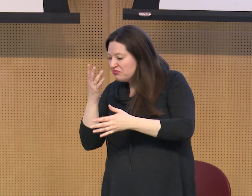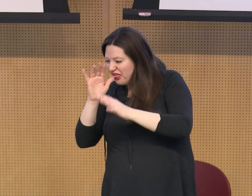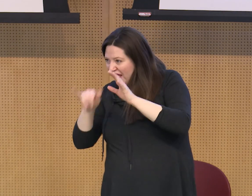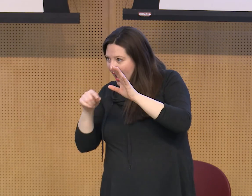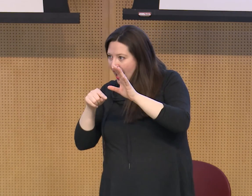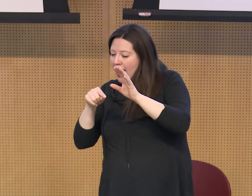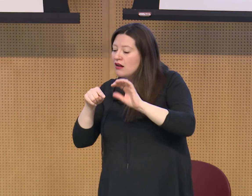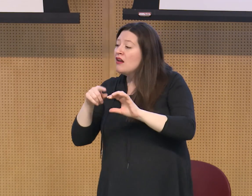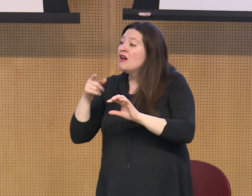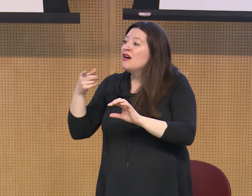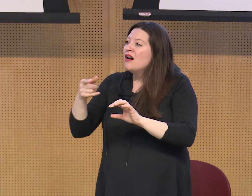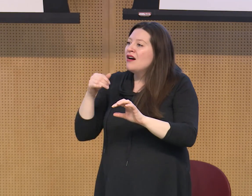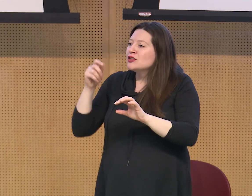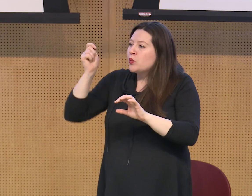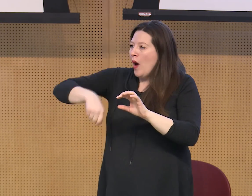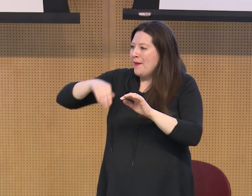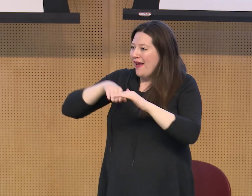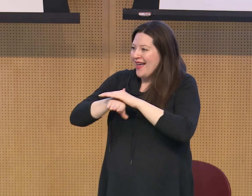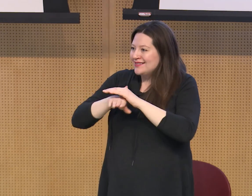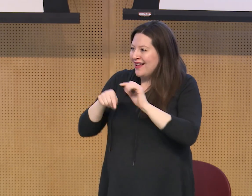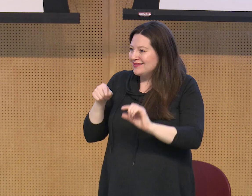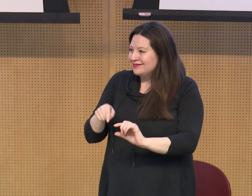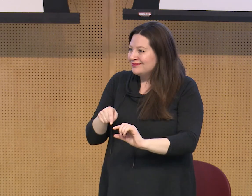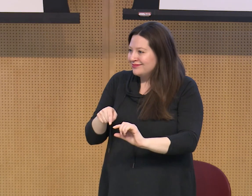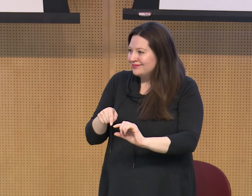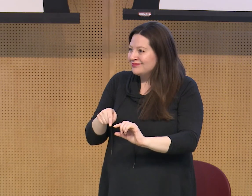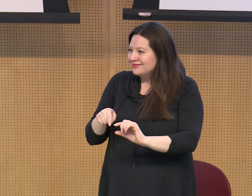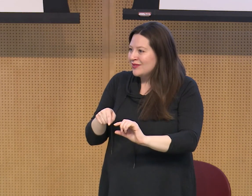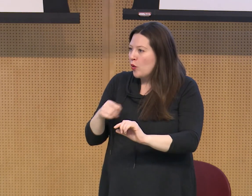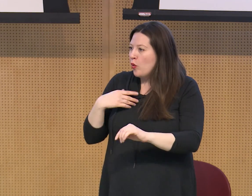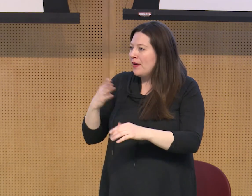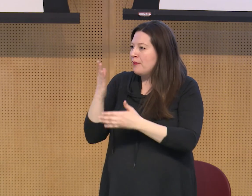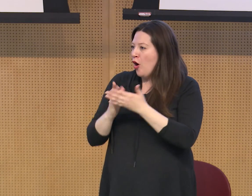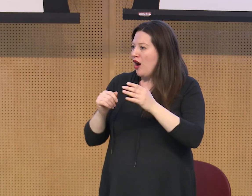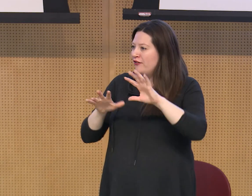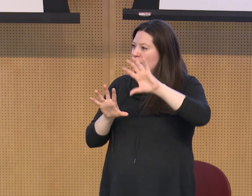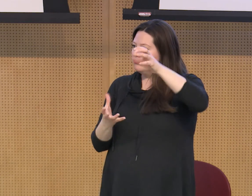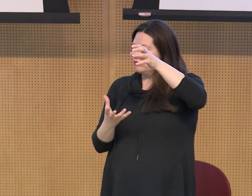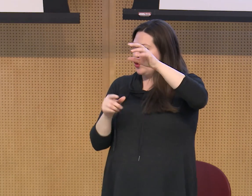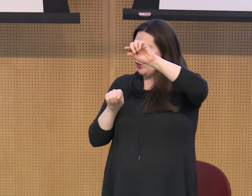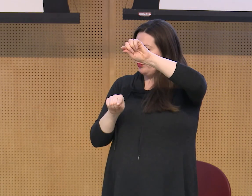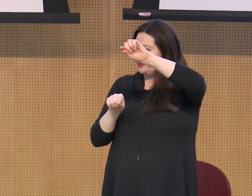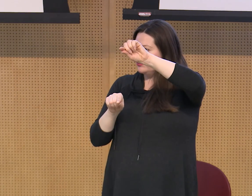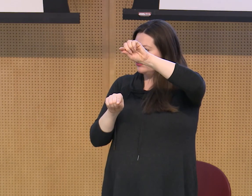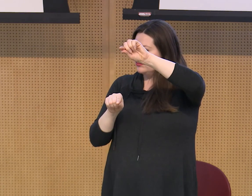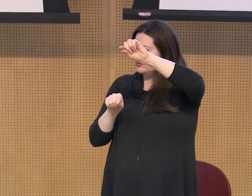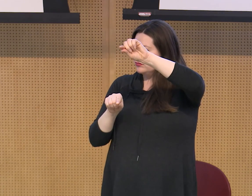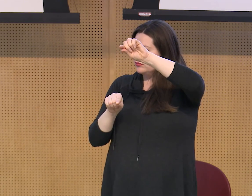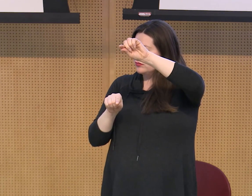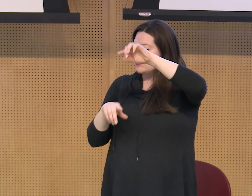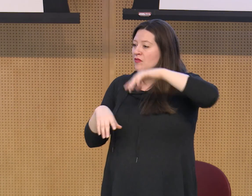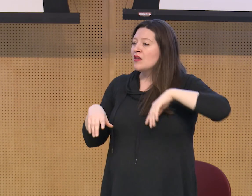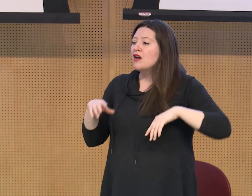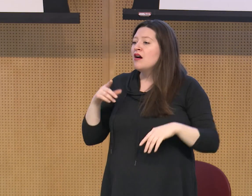information. They'll get the emails letting you guys know what's going on. And they also can have swipe access. So they're part of the group.